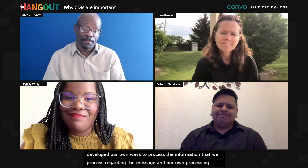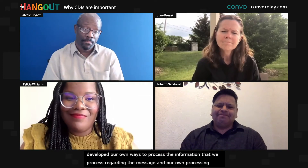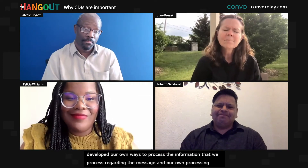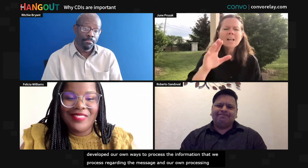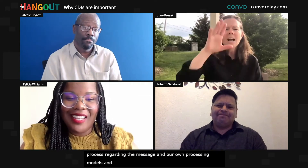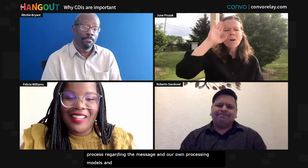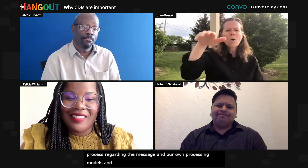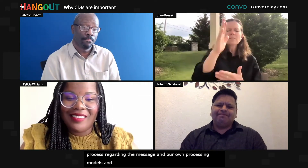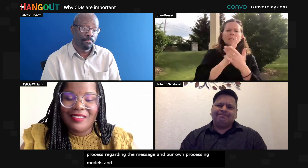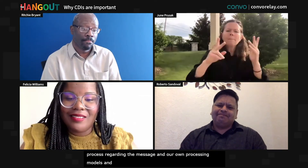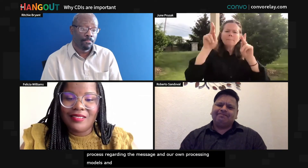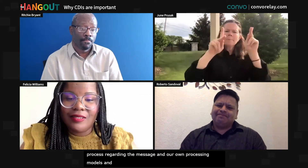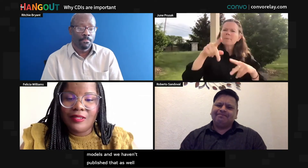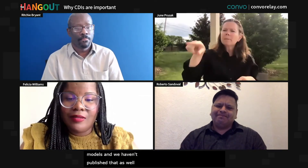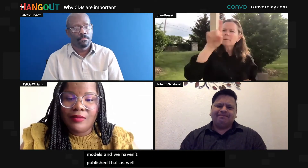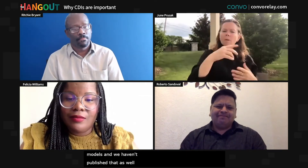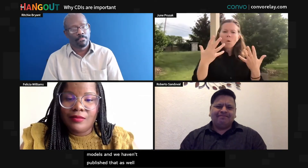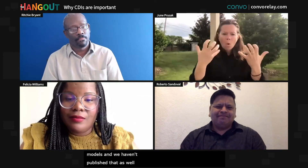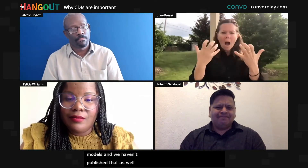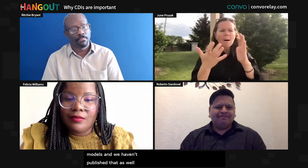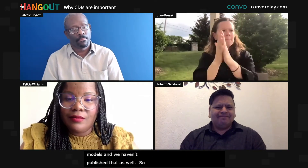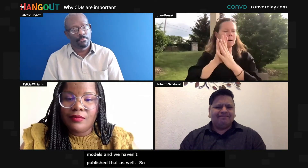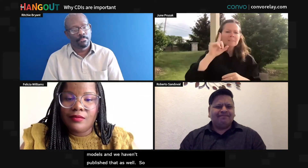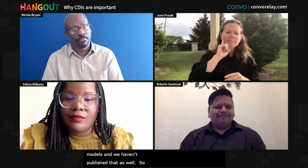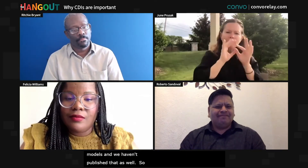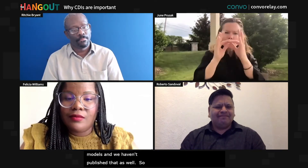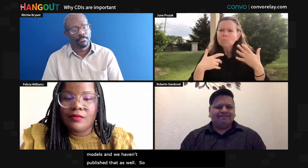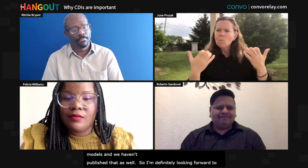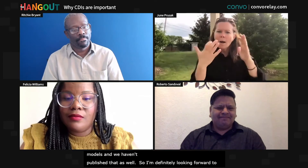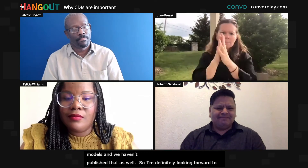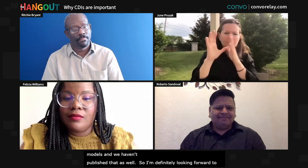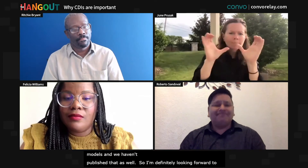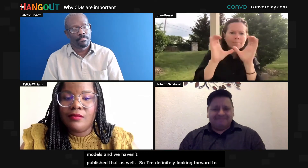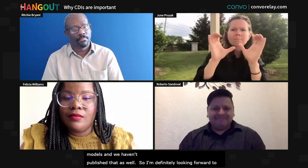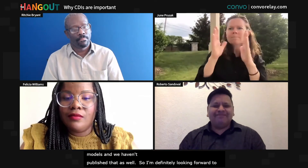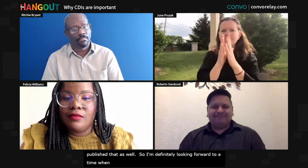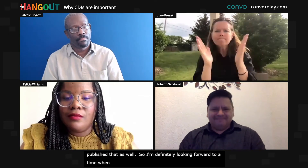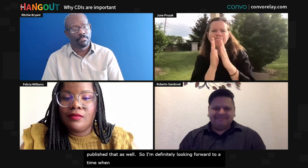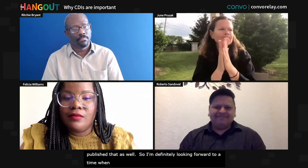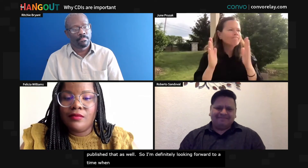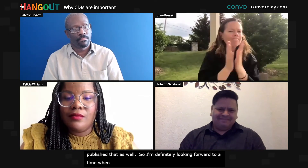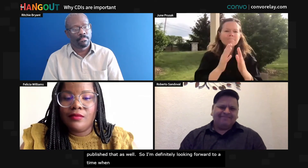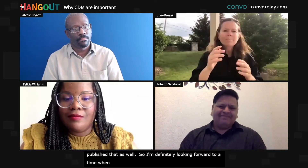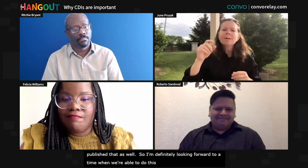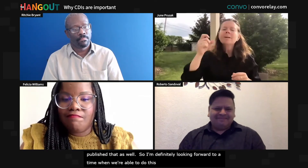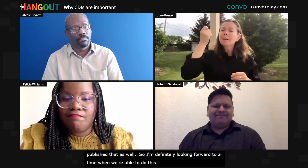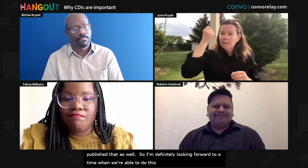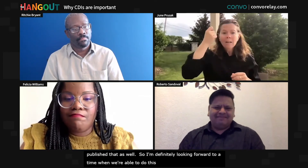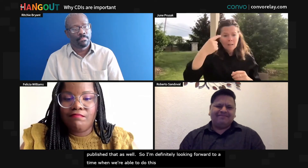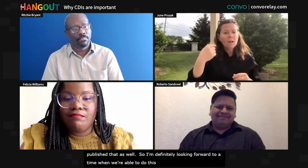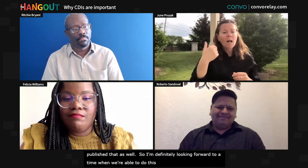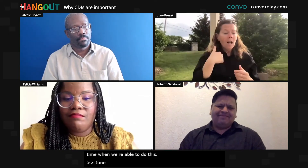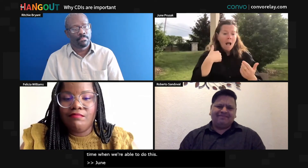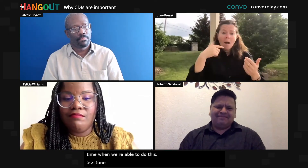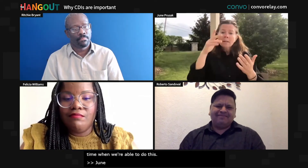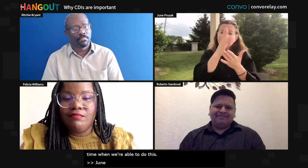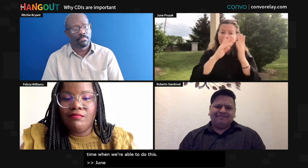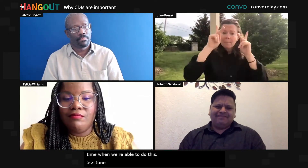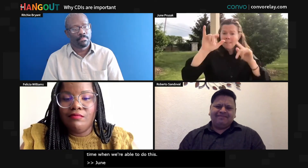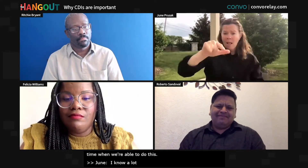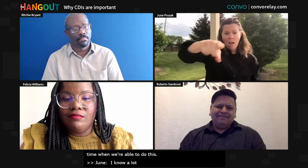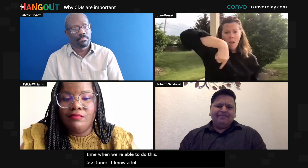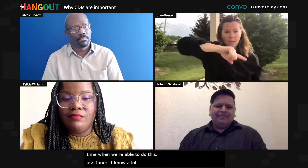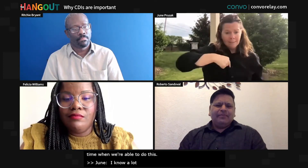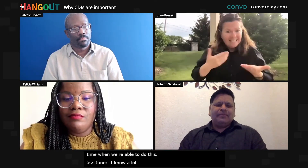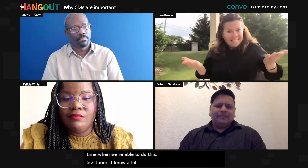published that as well. So I'm definitely looking forward to a time where we're able to do that. This is June here. I know that a lot of people want to become certified. The passion